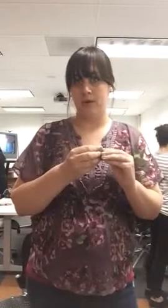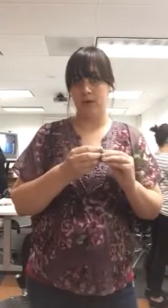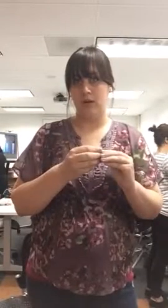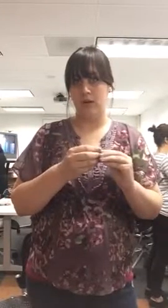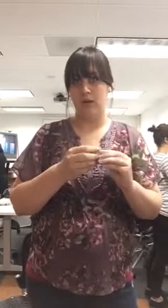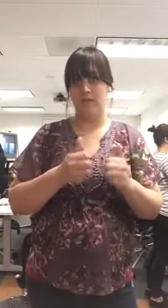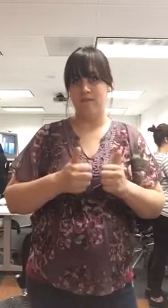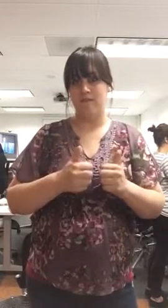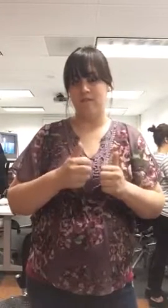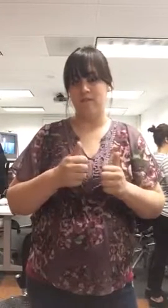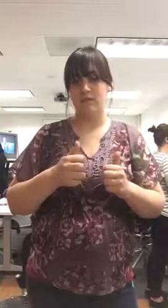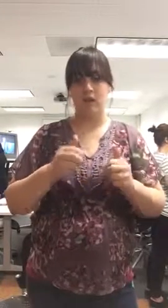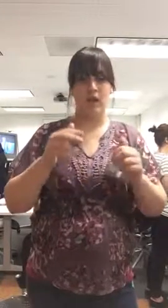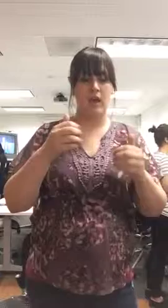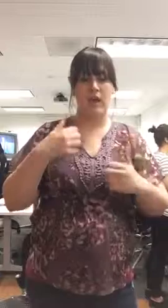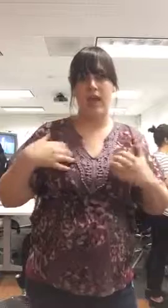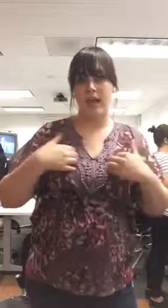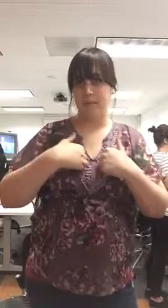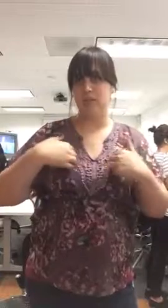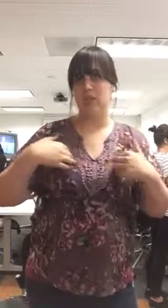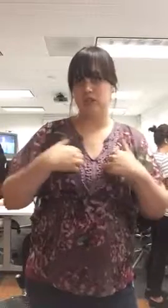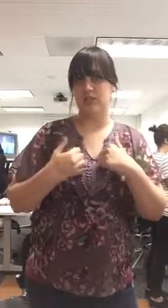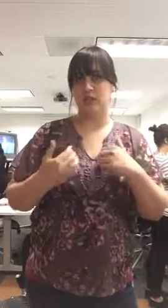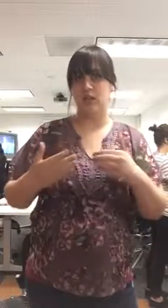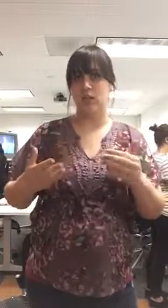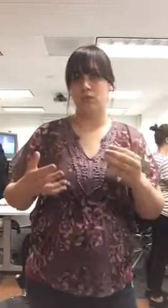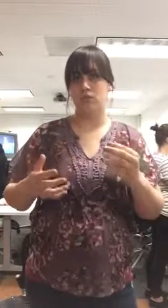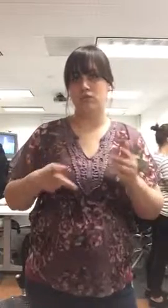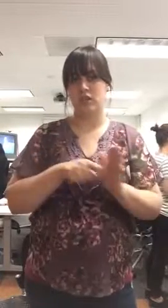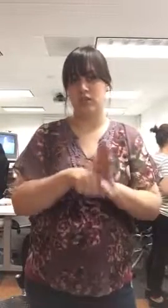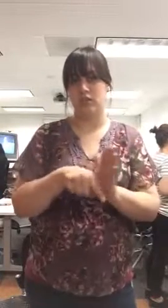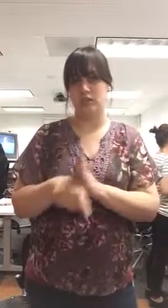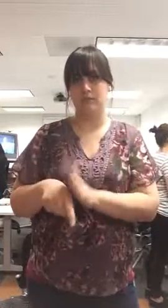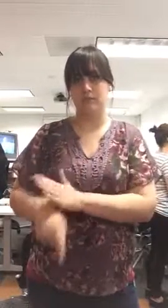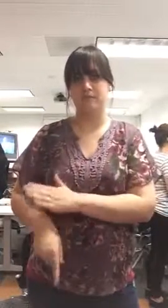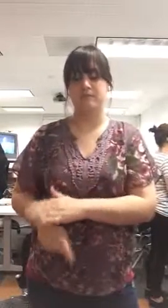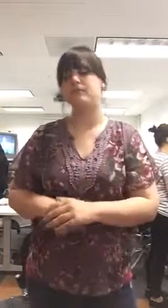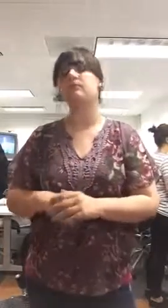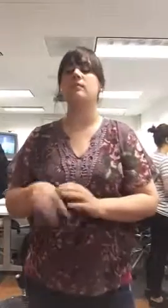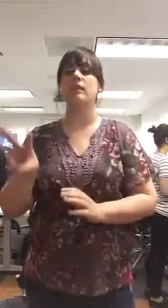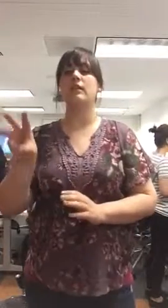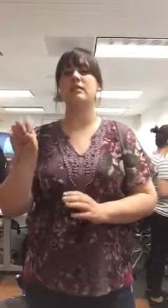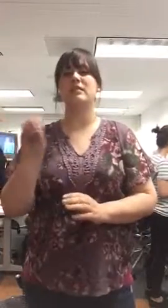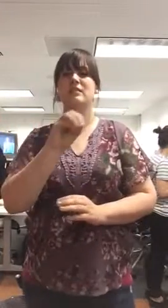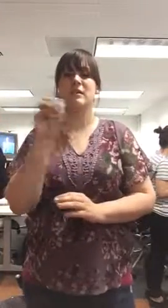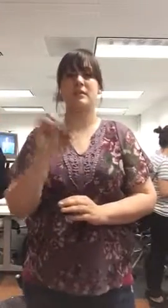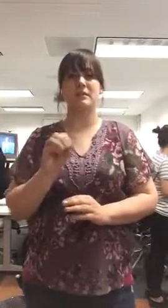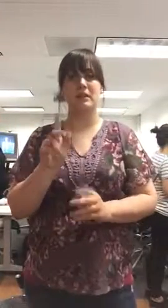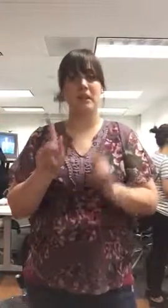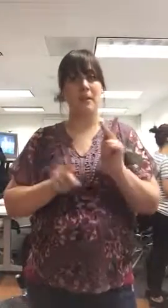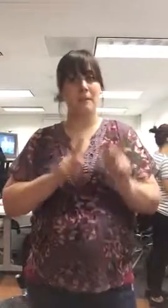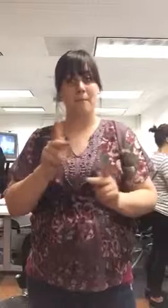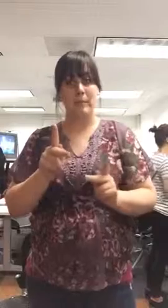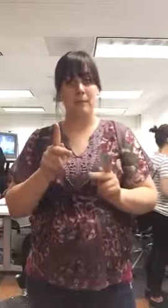lost. In an agrarian society, where probably still 60% of the people relied on producing the